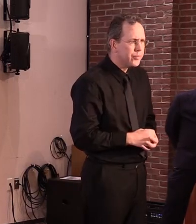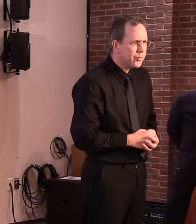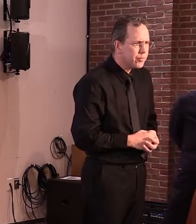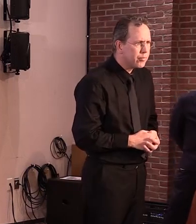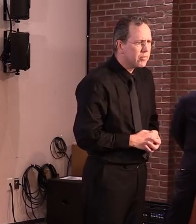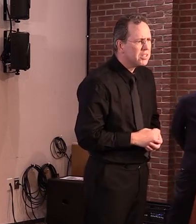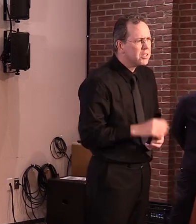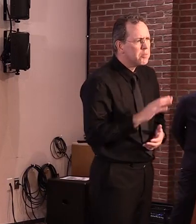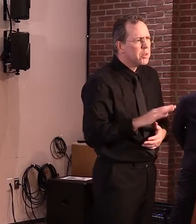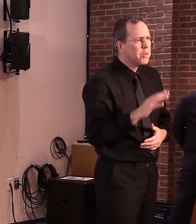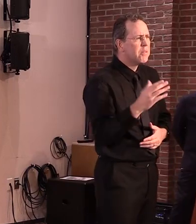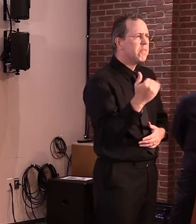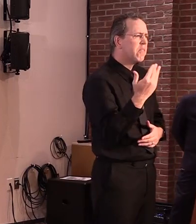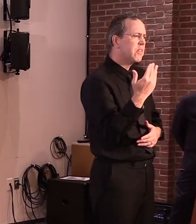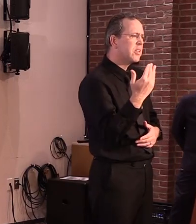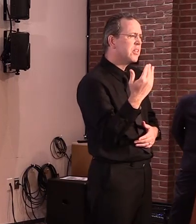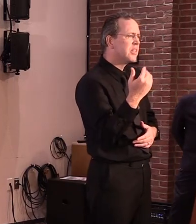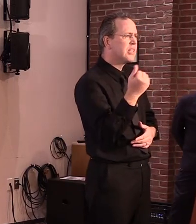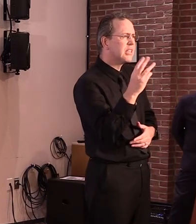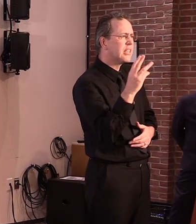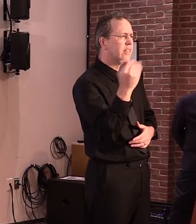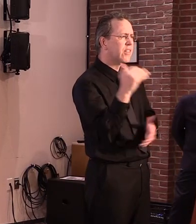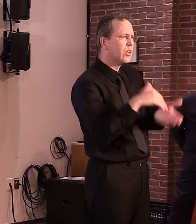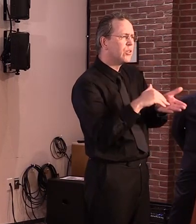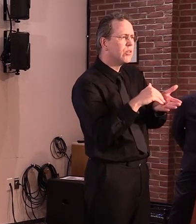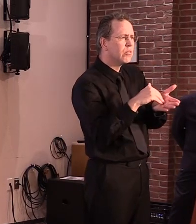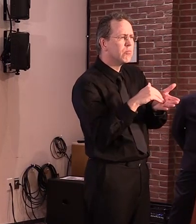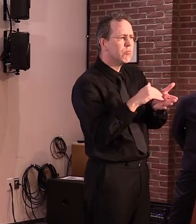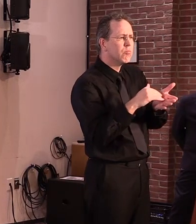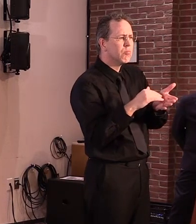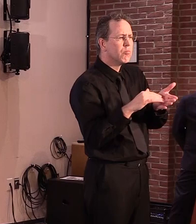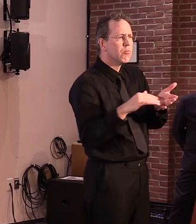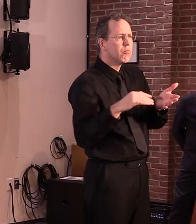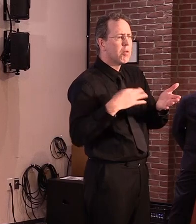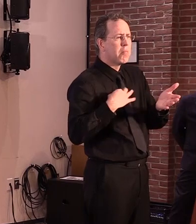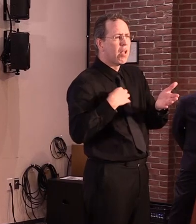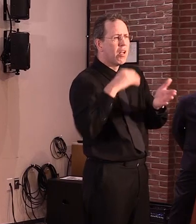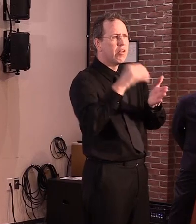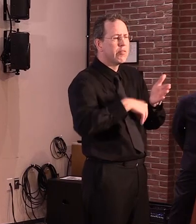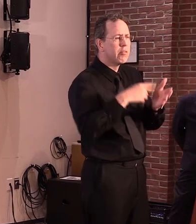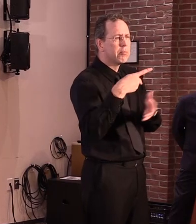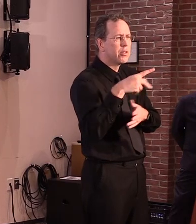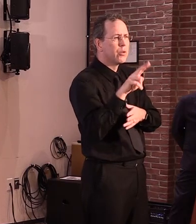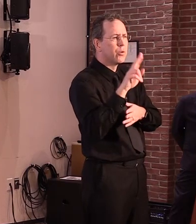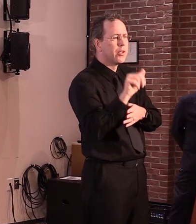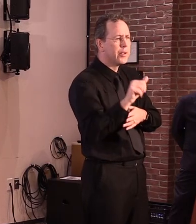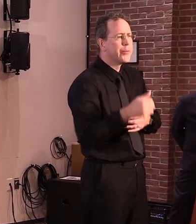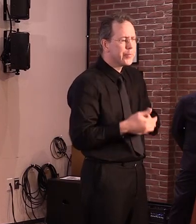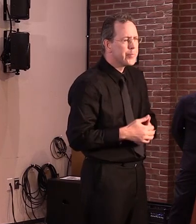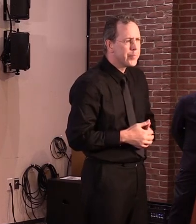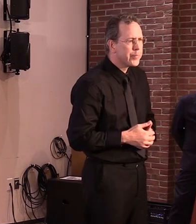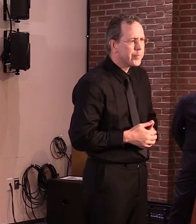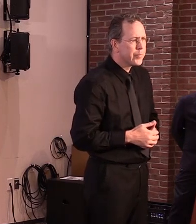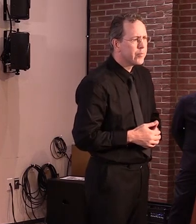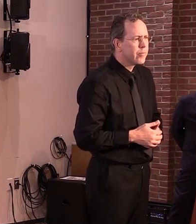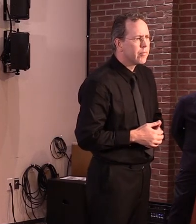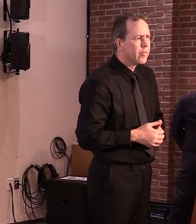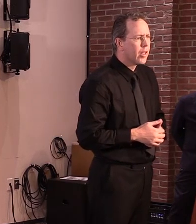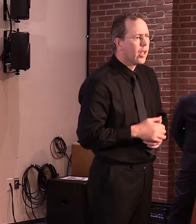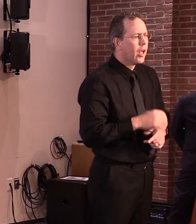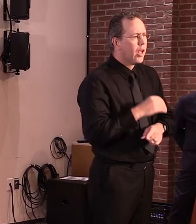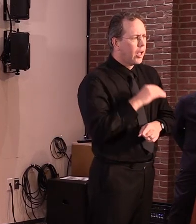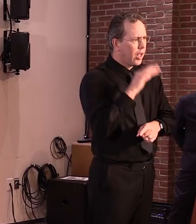15 to 16,000 individuals who have filed. Okay. And I know that you're still working through the